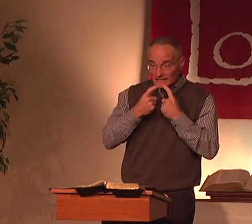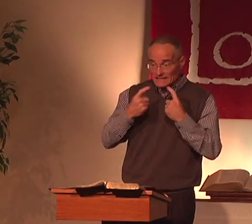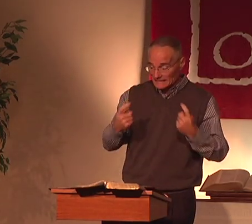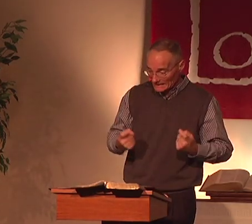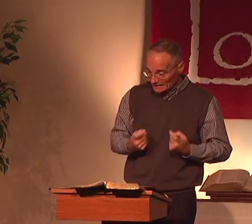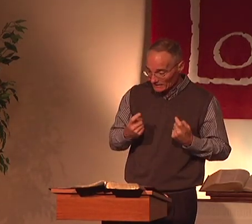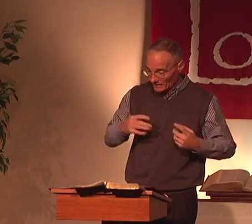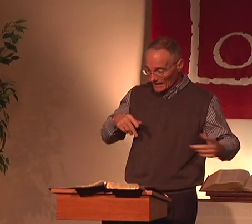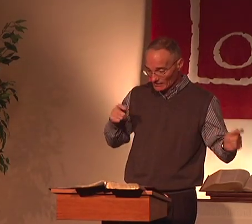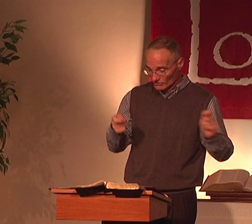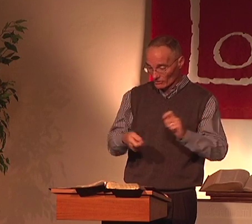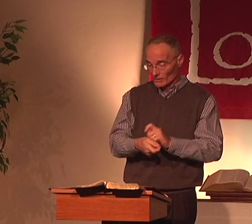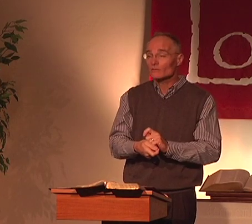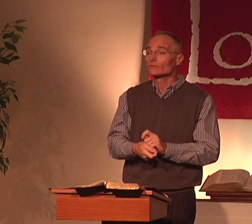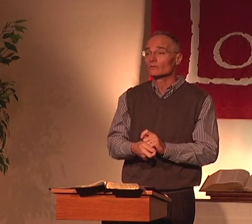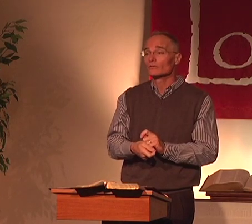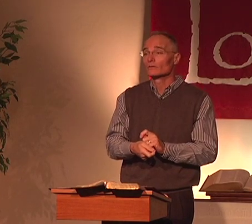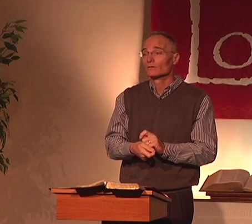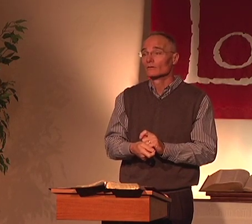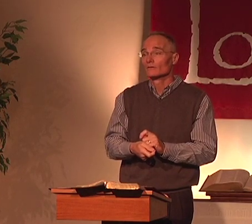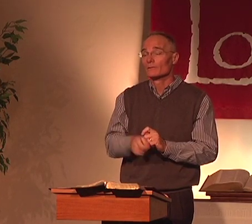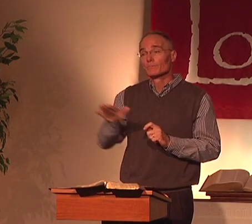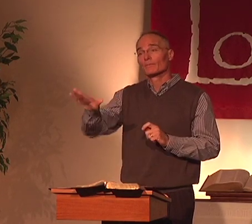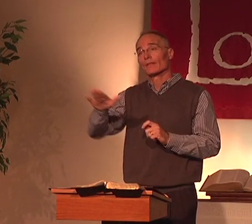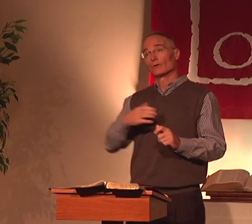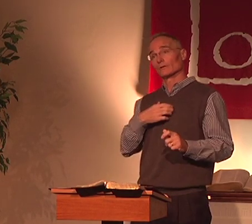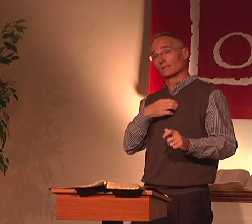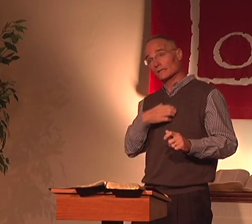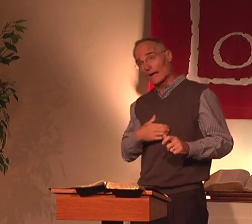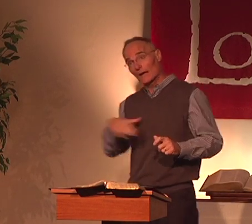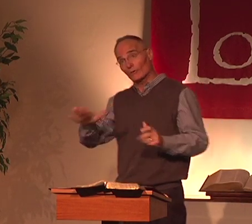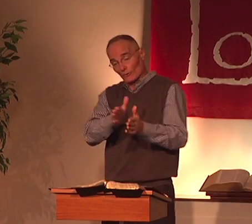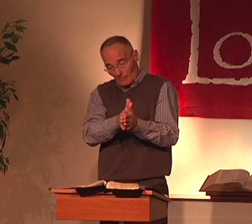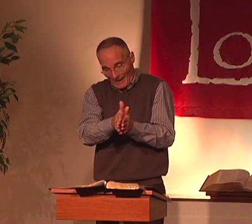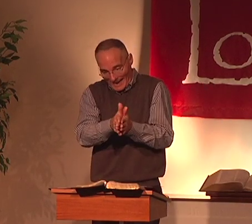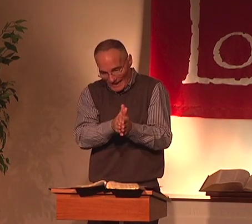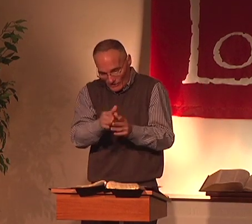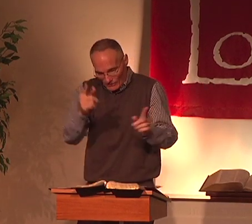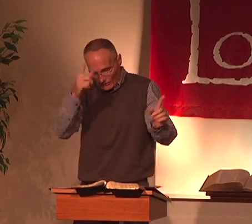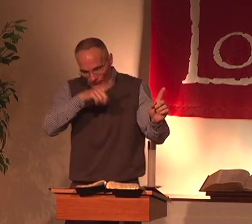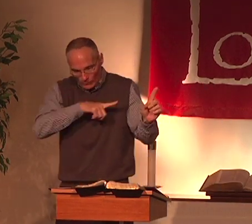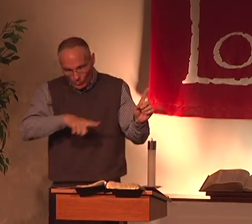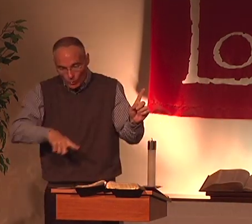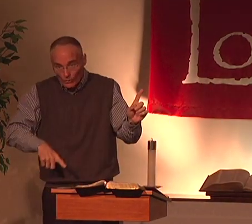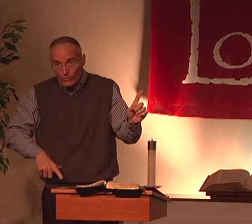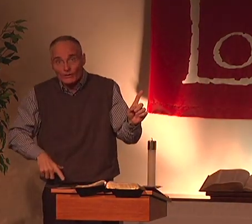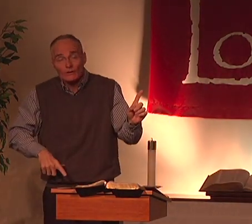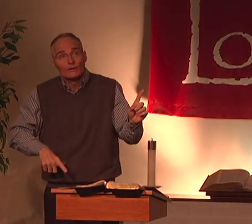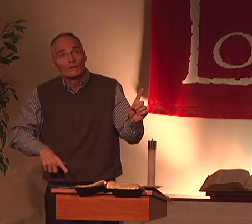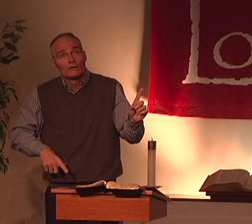understanding Of sin And how to change Their desires Their passions For the Lord